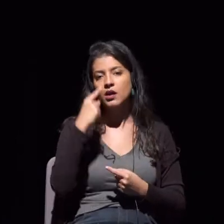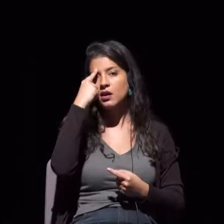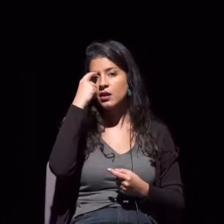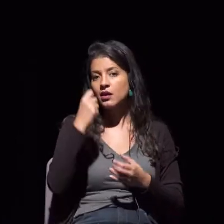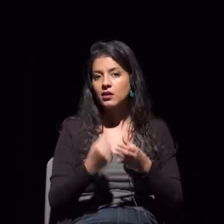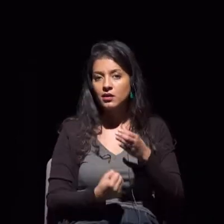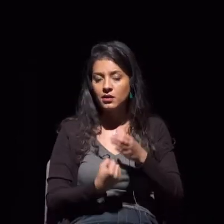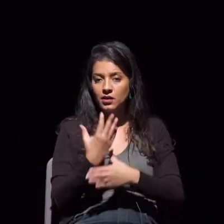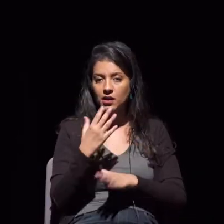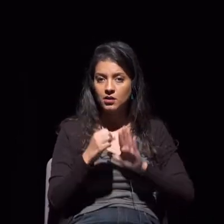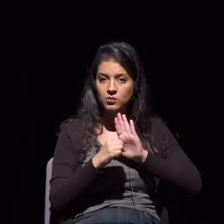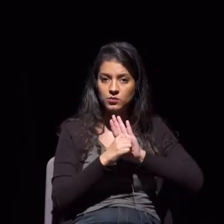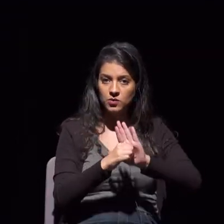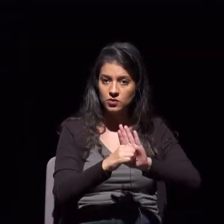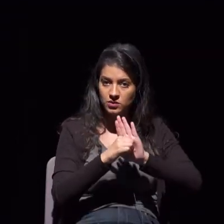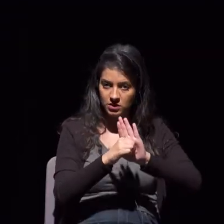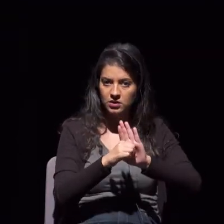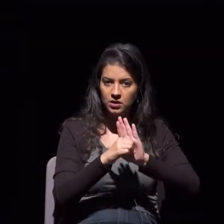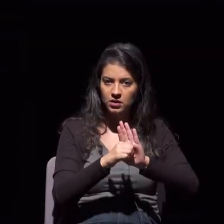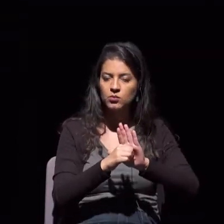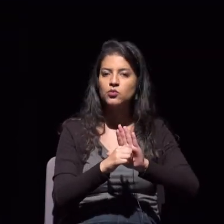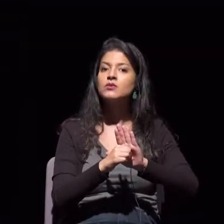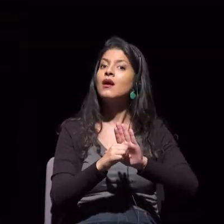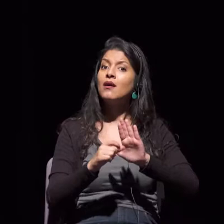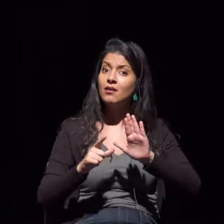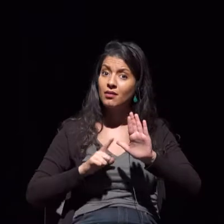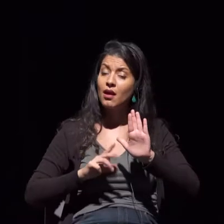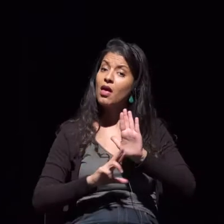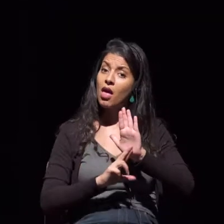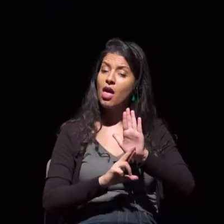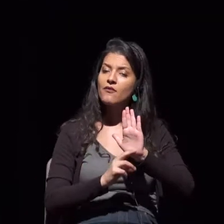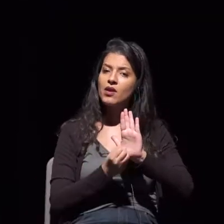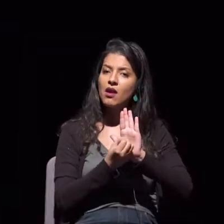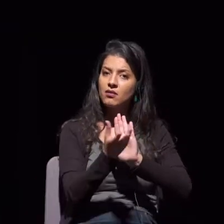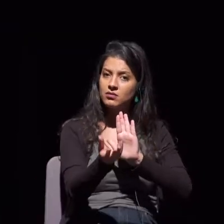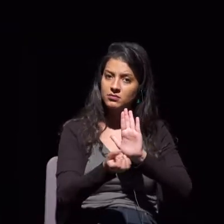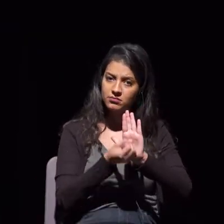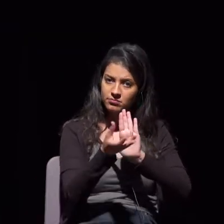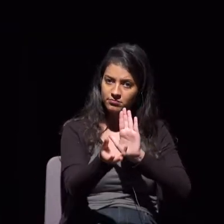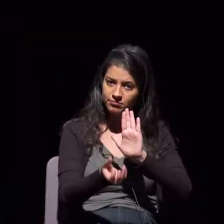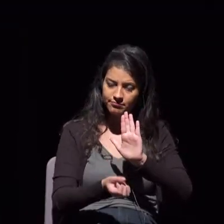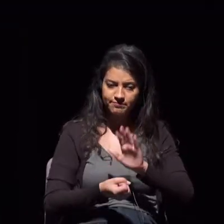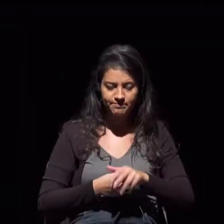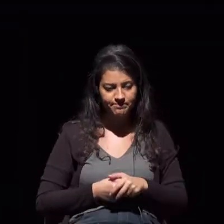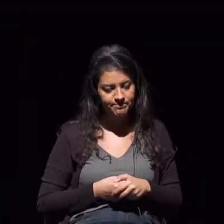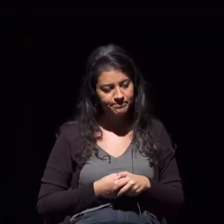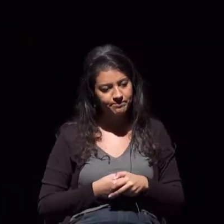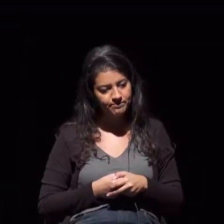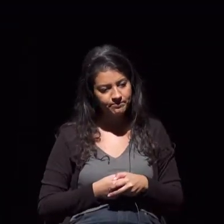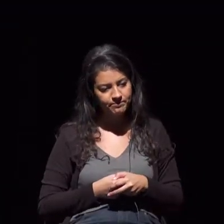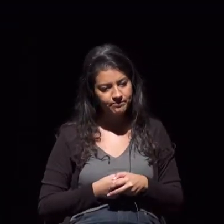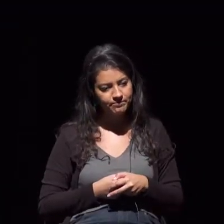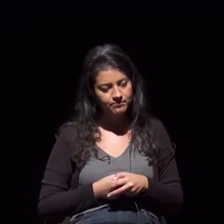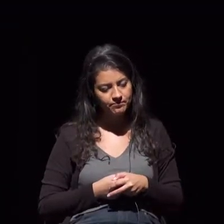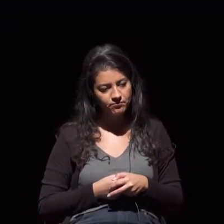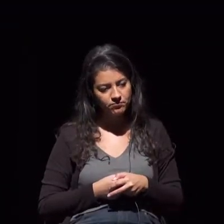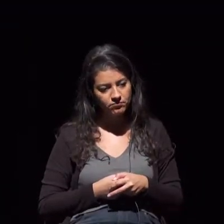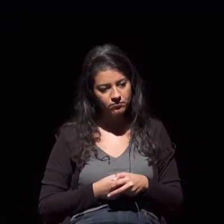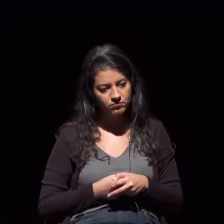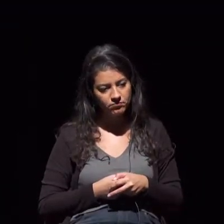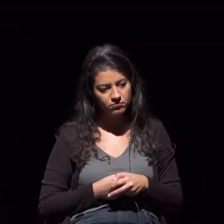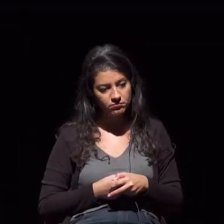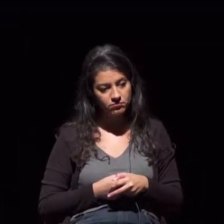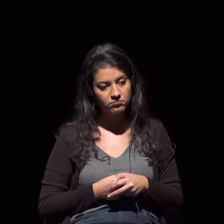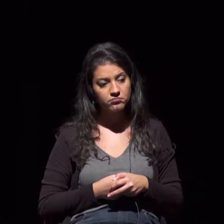reference, and thinking about, you know, how, you know, art can be a way in which to begin certain discussions about how we